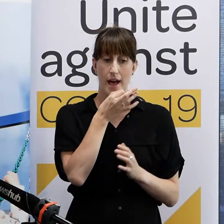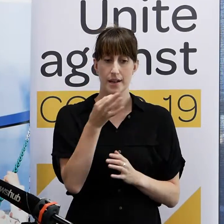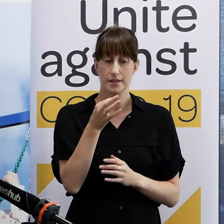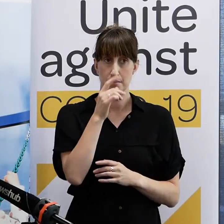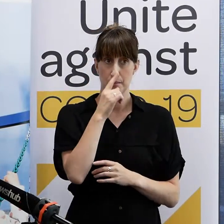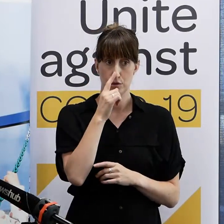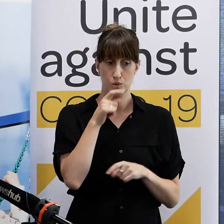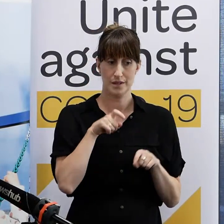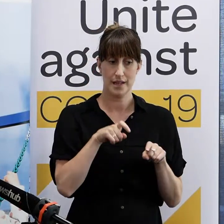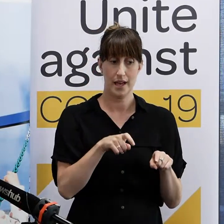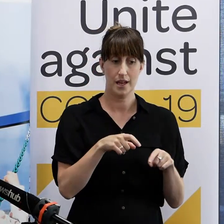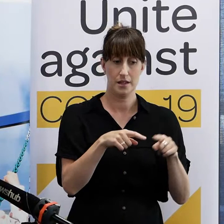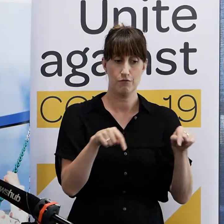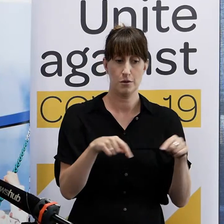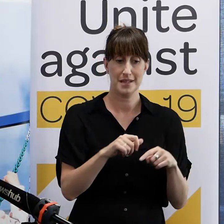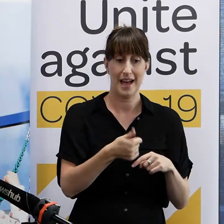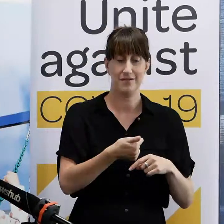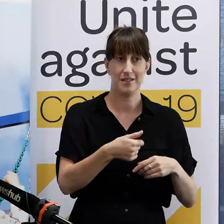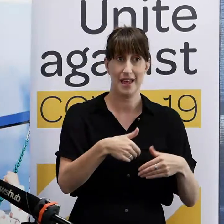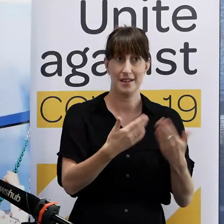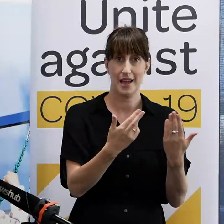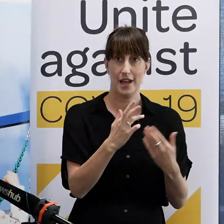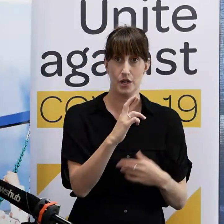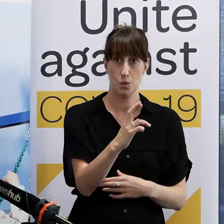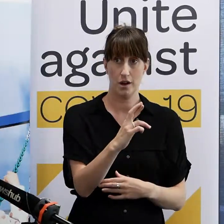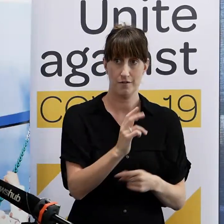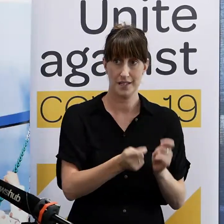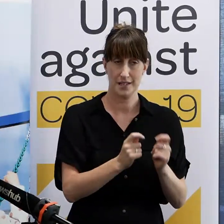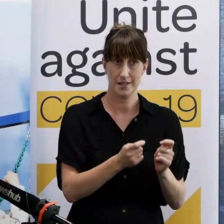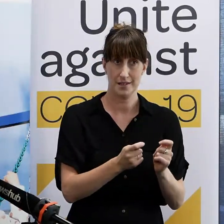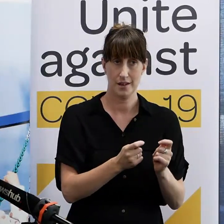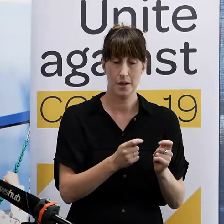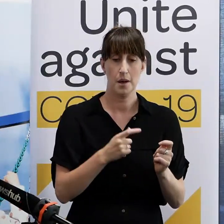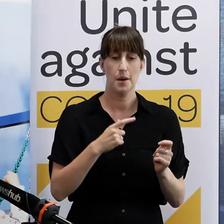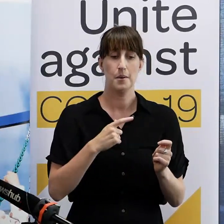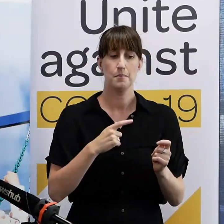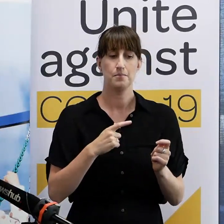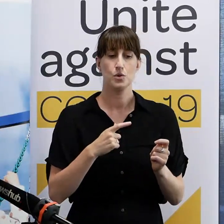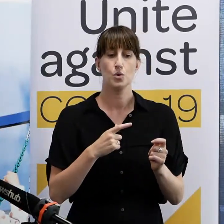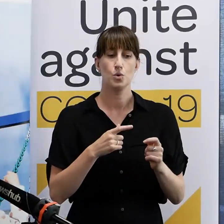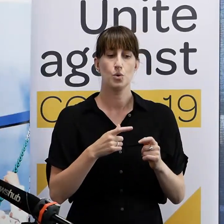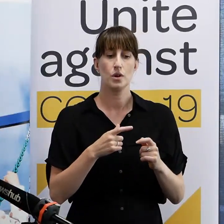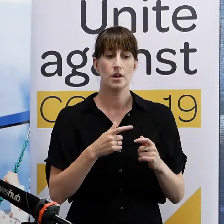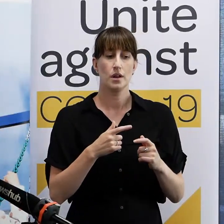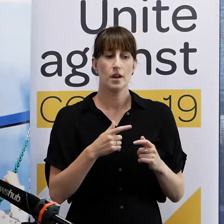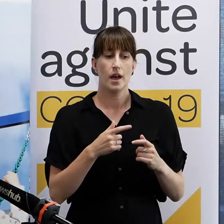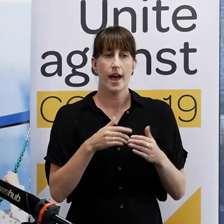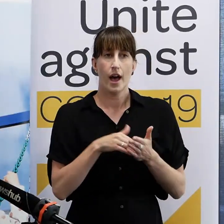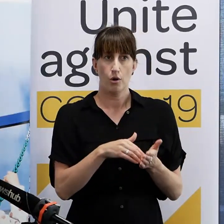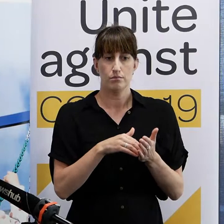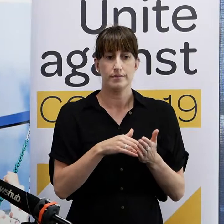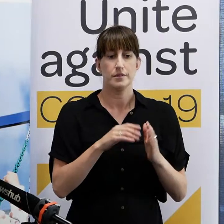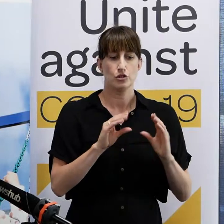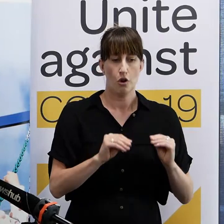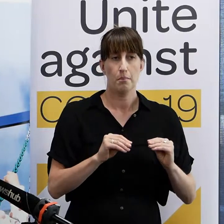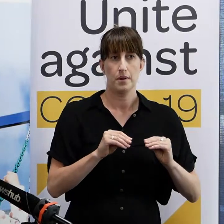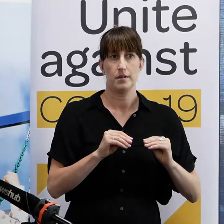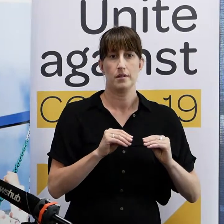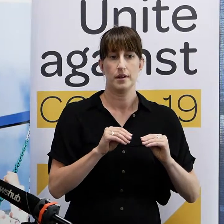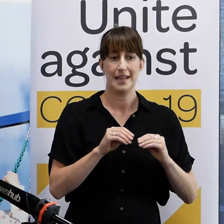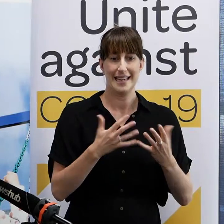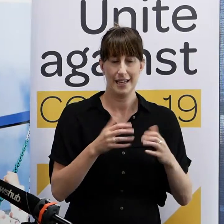test to help prevent any potential that they might be infected subsequent to their even a negative day 12